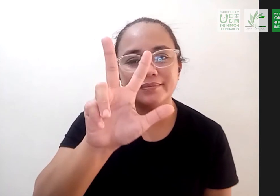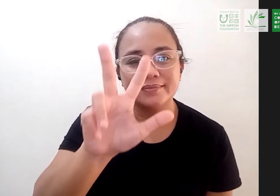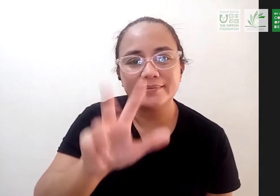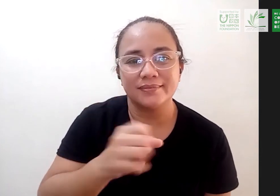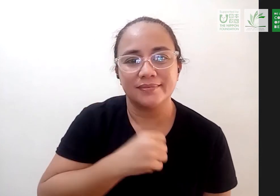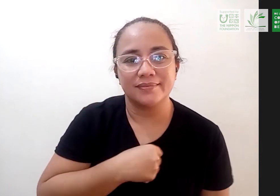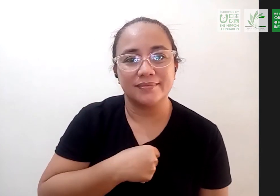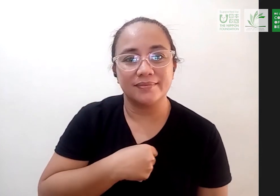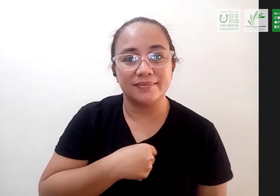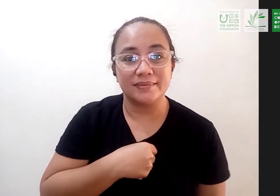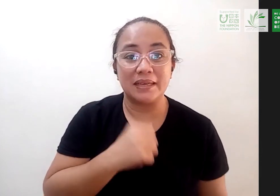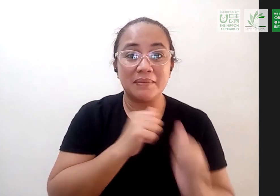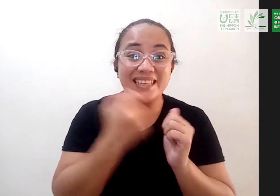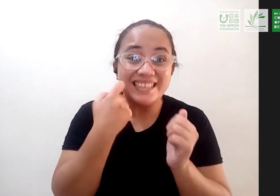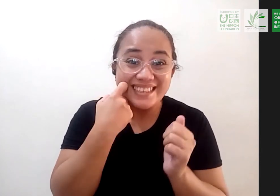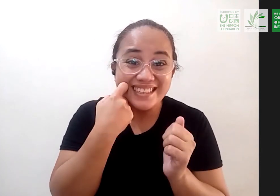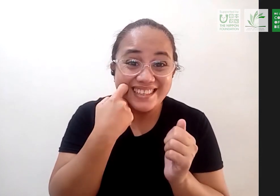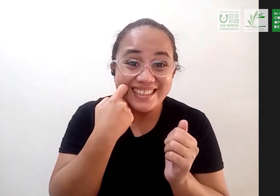Okay.